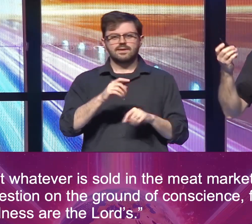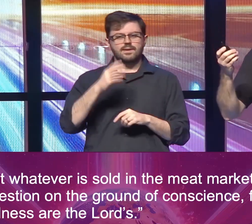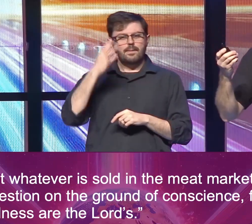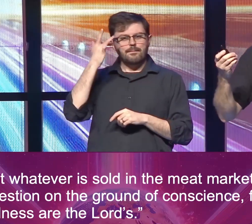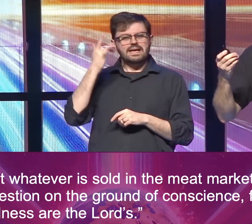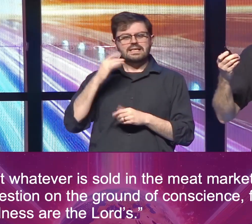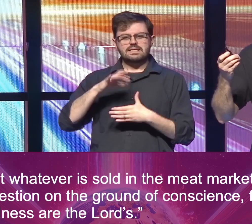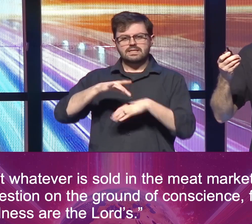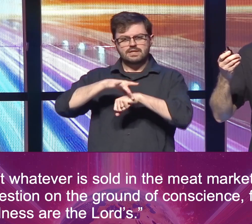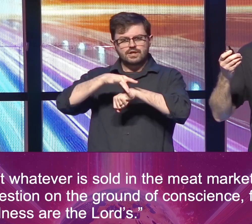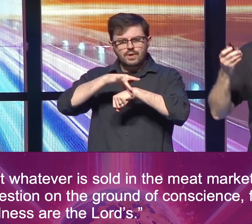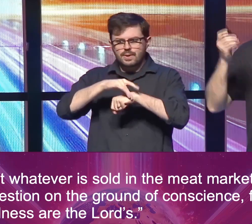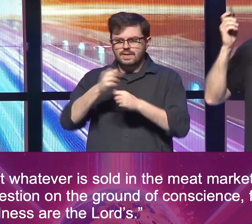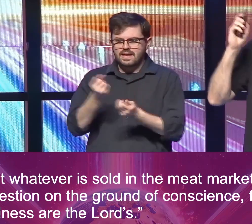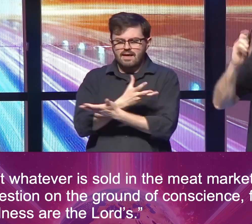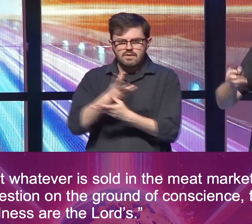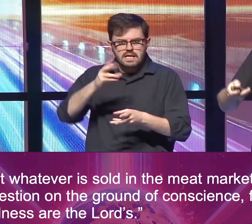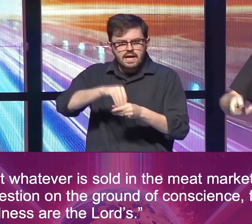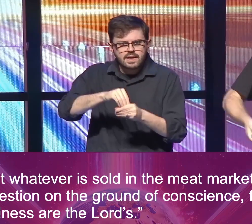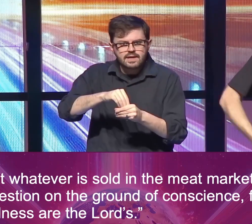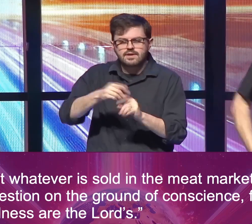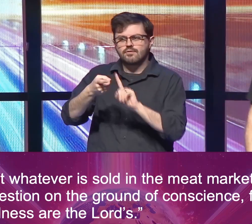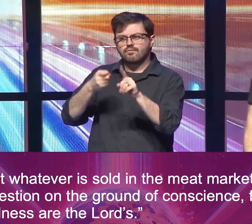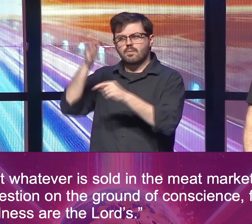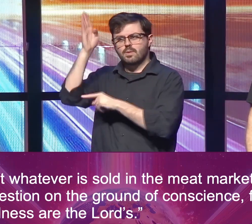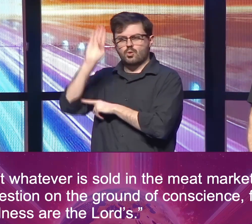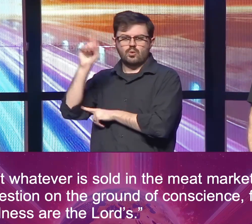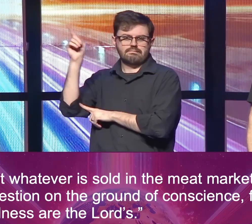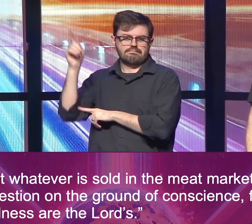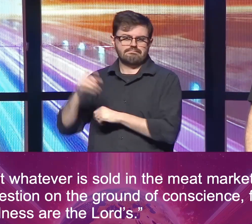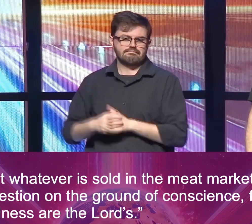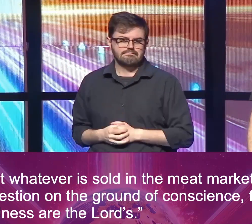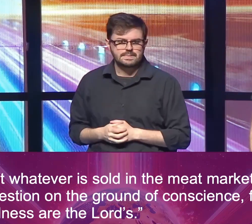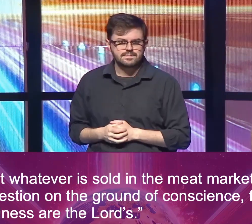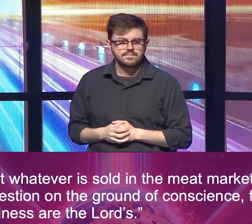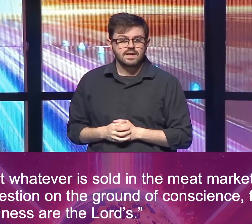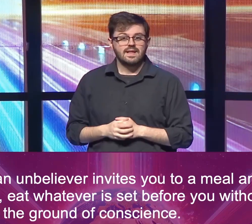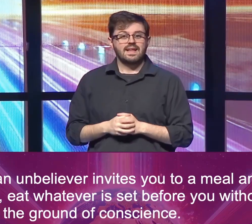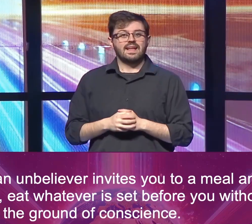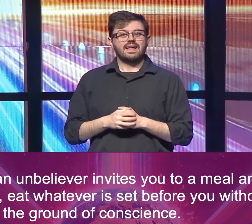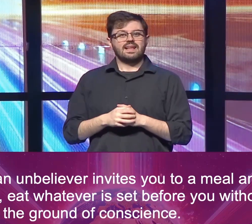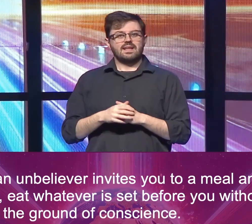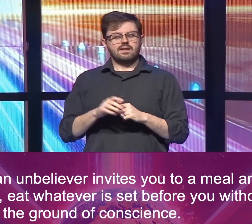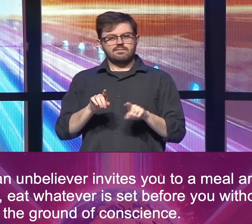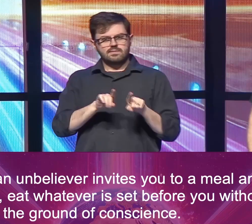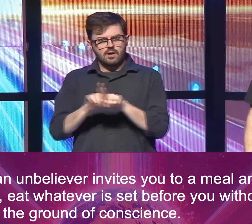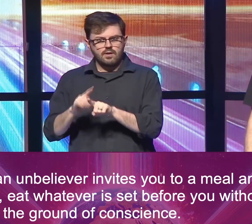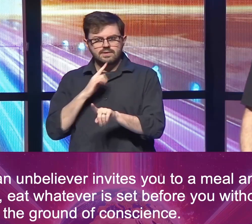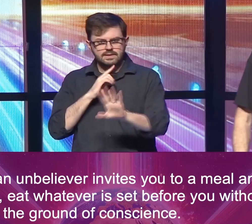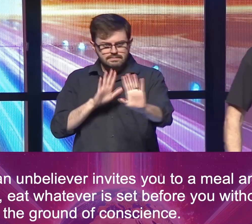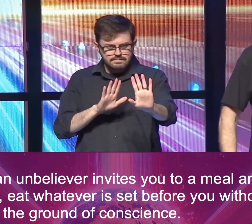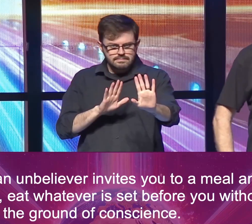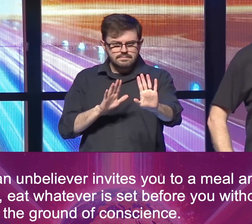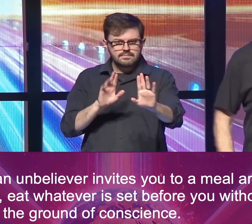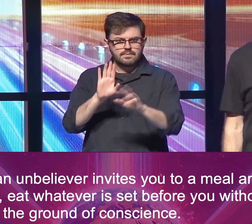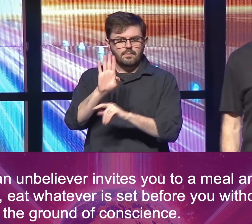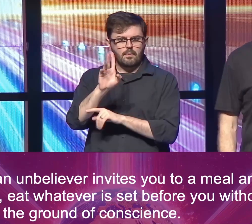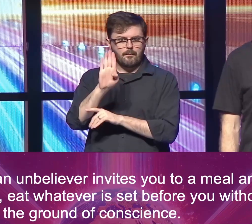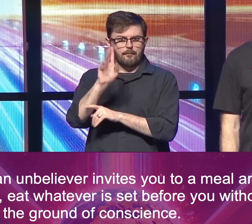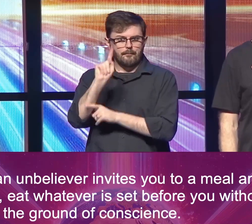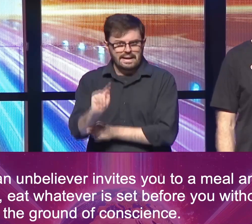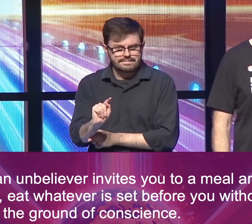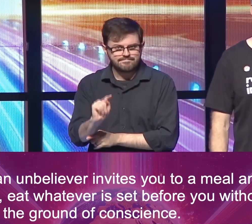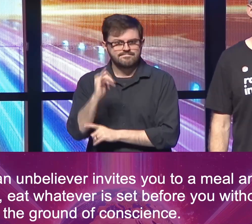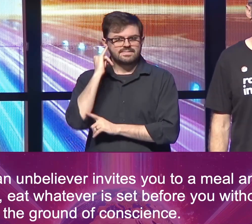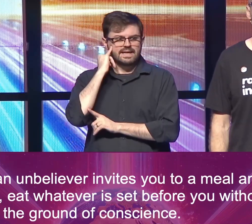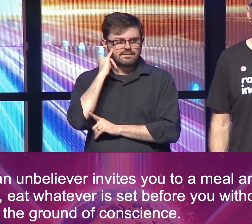are the Lord's. But, he says, if an unbeliever invites you to a meal and you're disposed to go